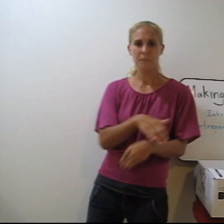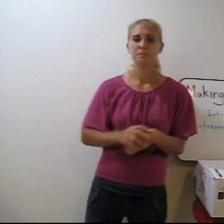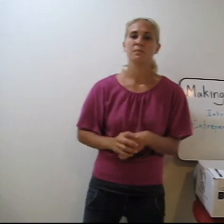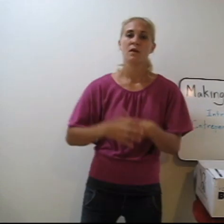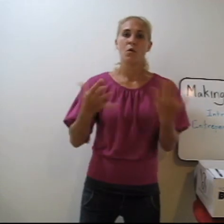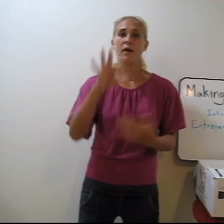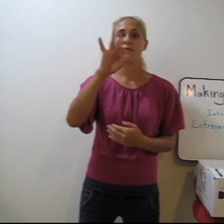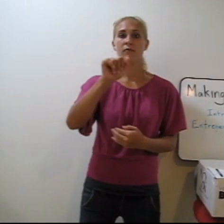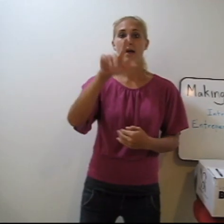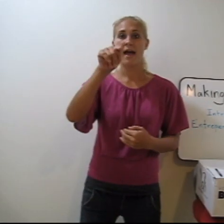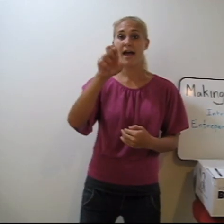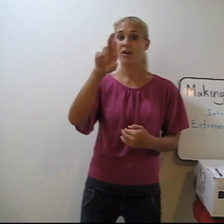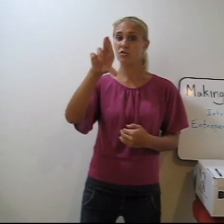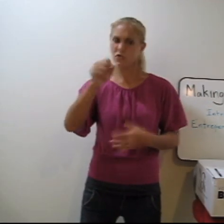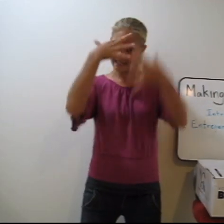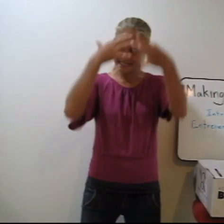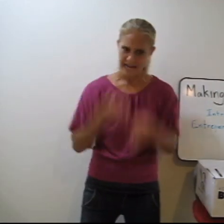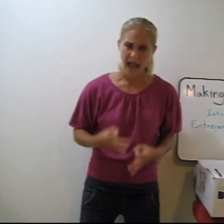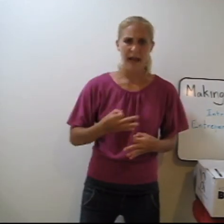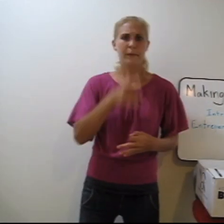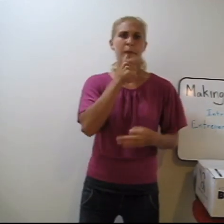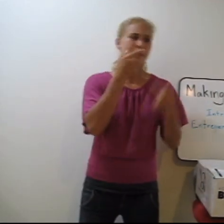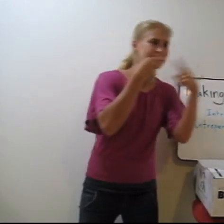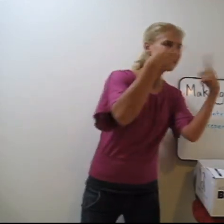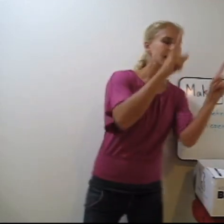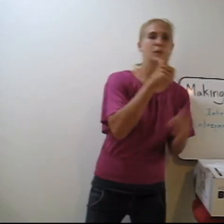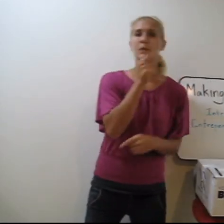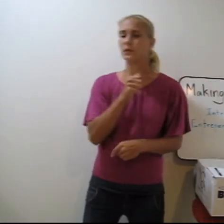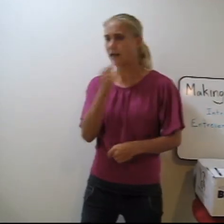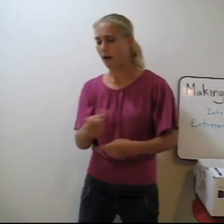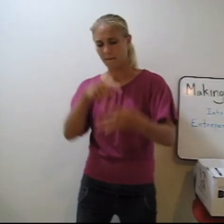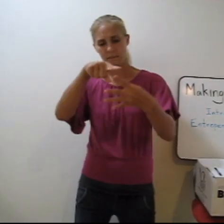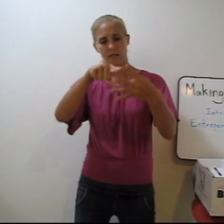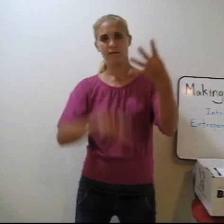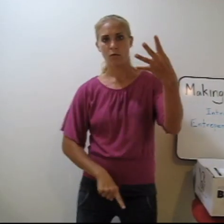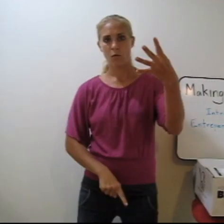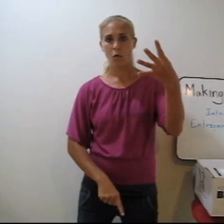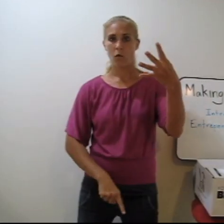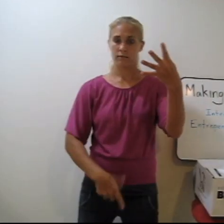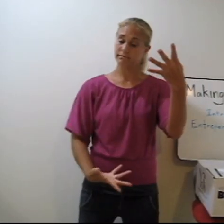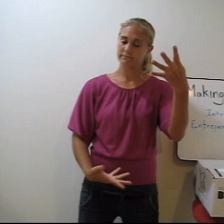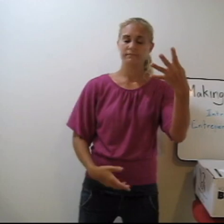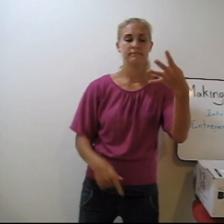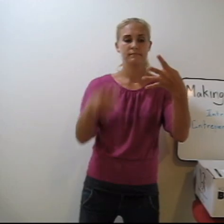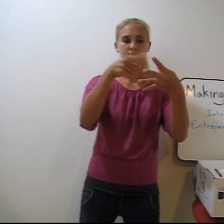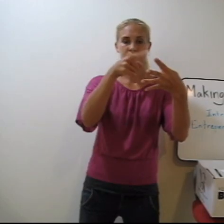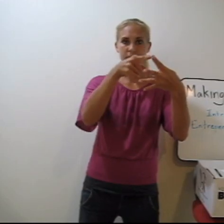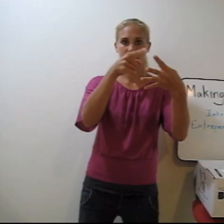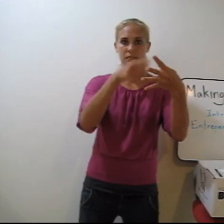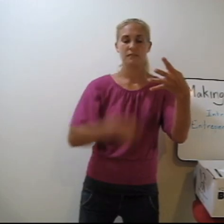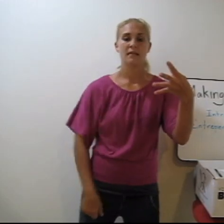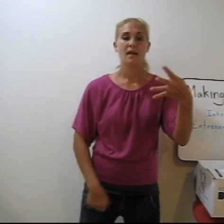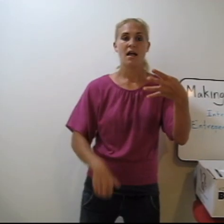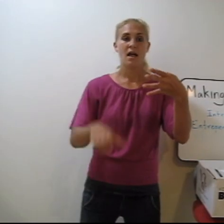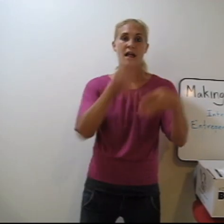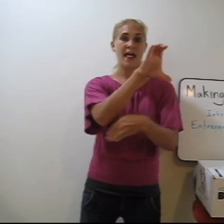factors determine the difference? There are four. Let's evaluate them together. One is the company and the